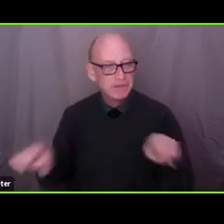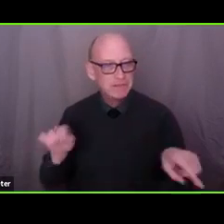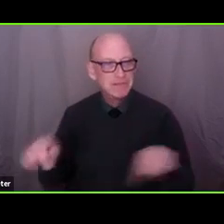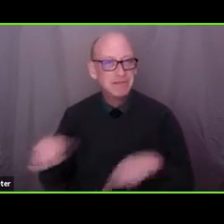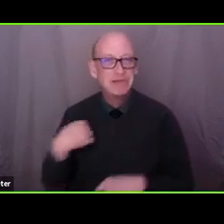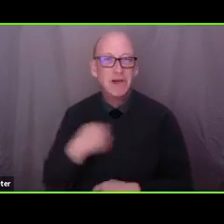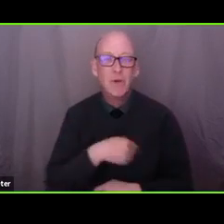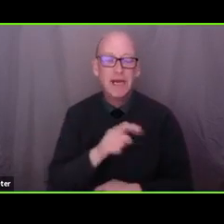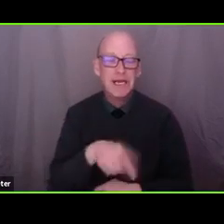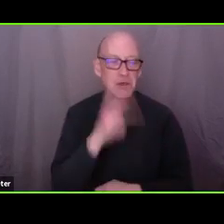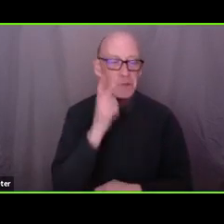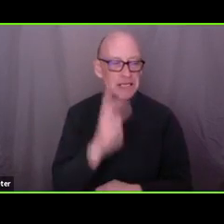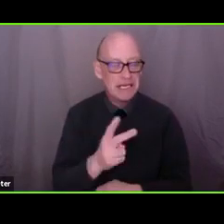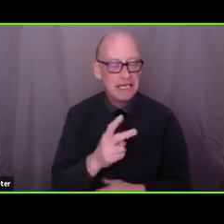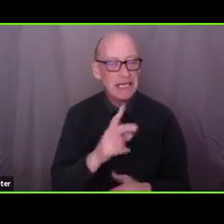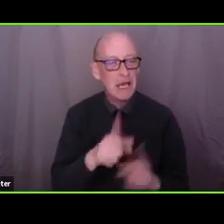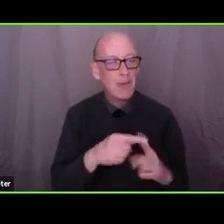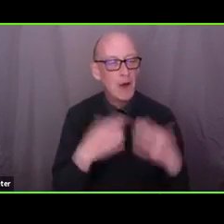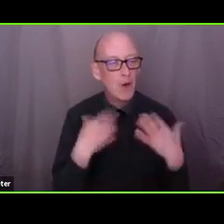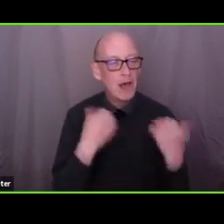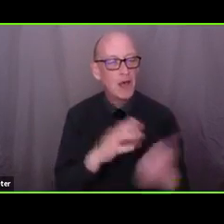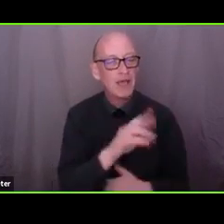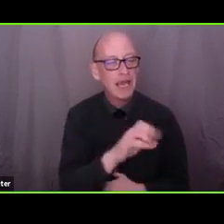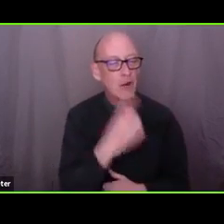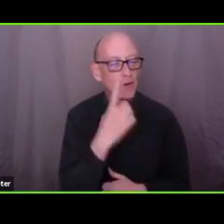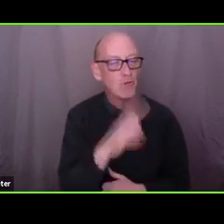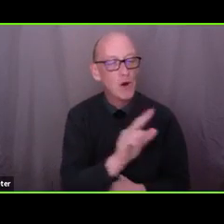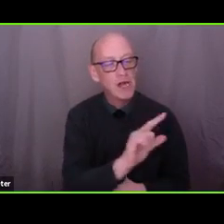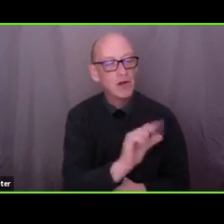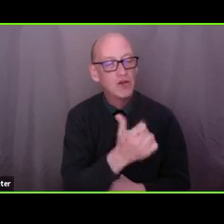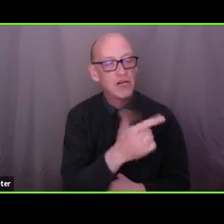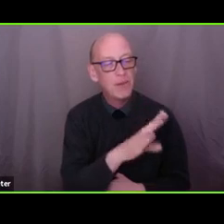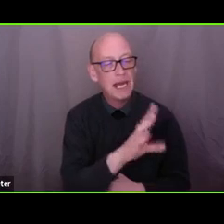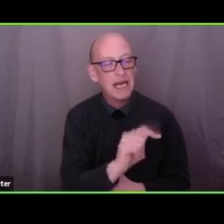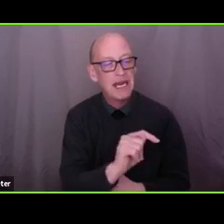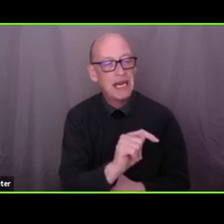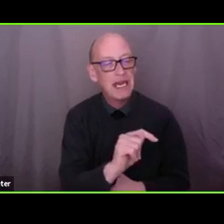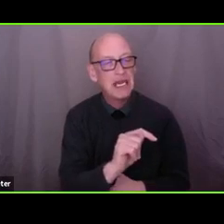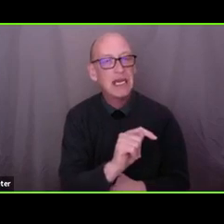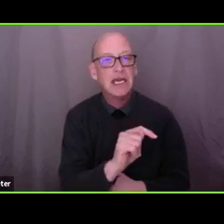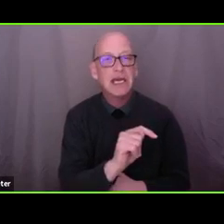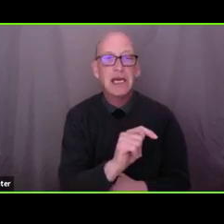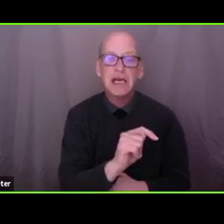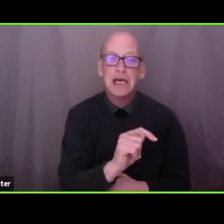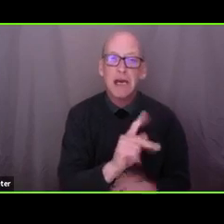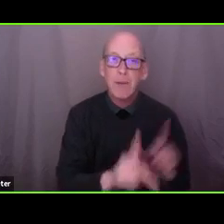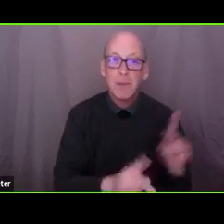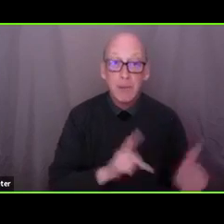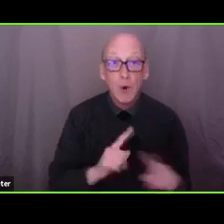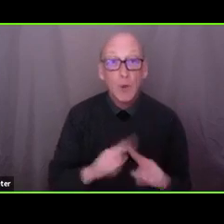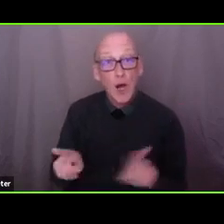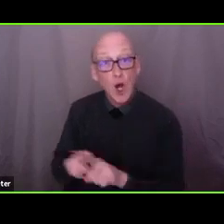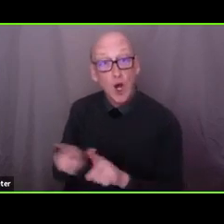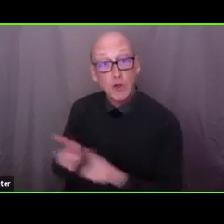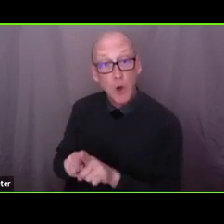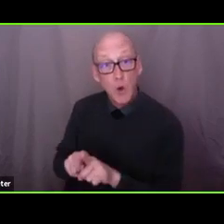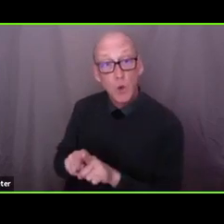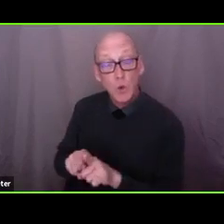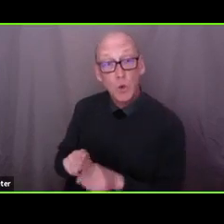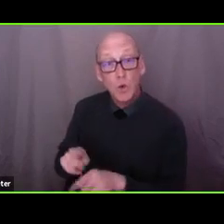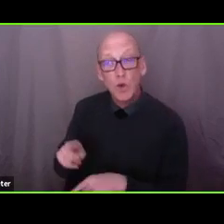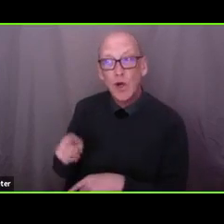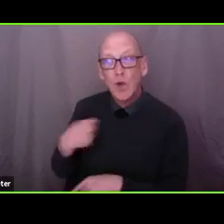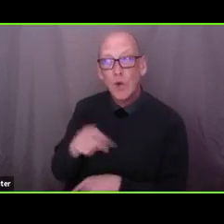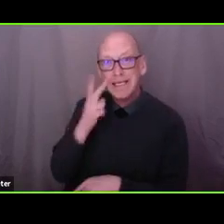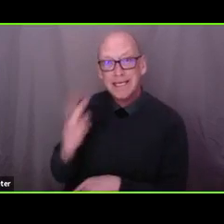healthcare for LGBT folks, but also we have to, as a Black woman, see another, unarmed Black male get